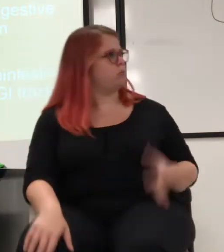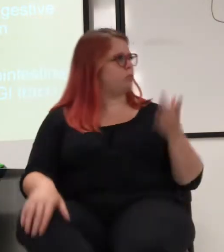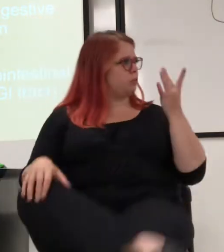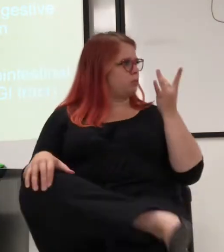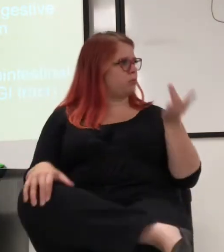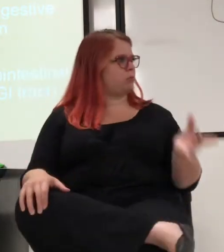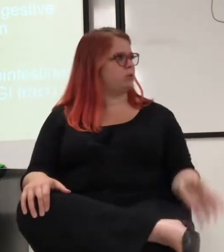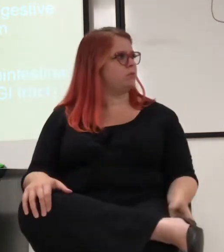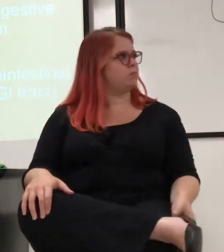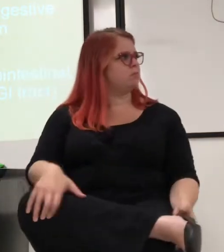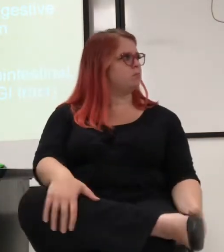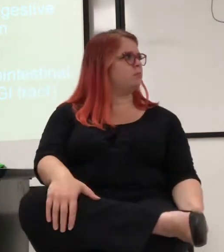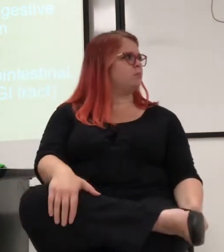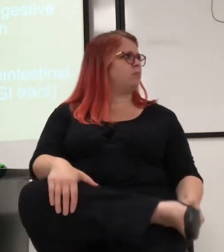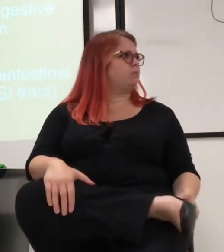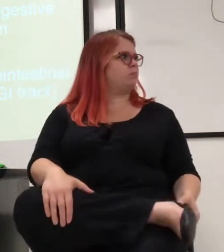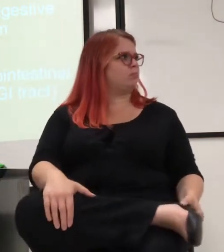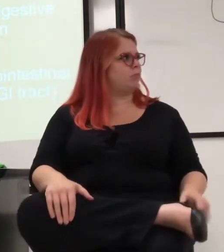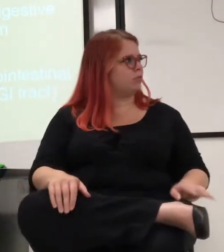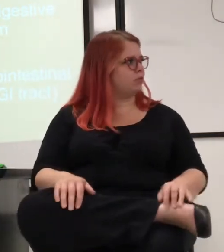Here we go.